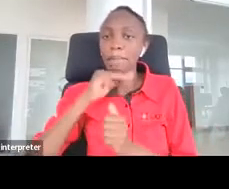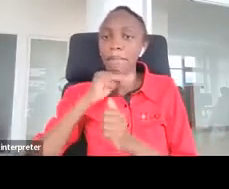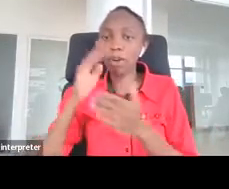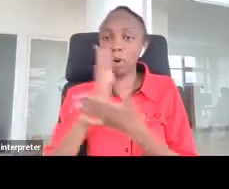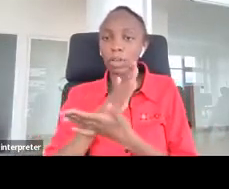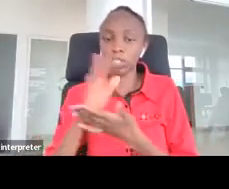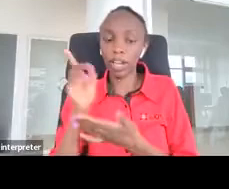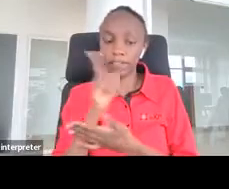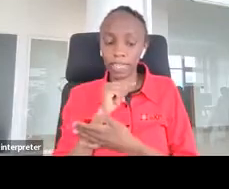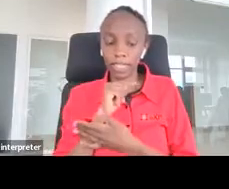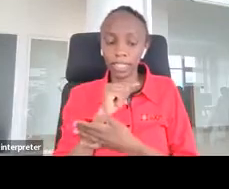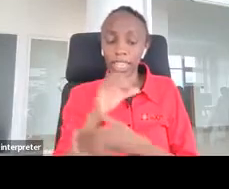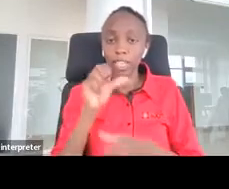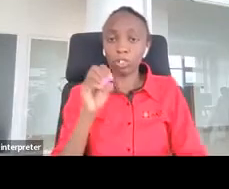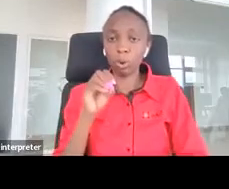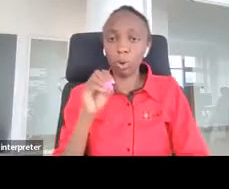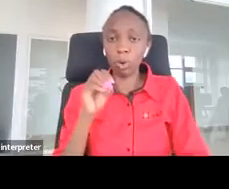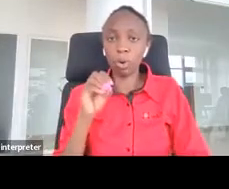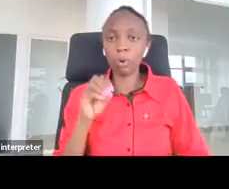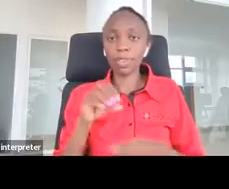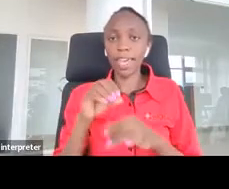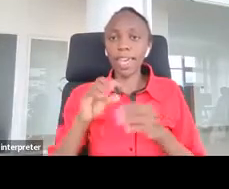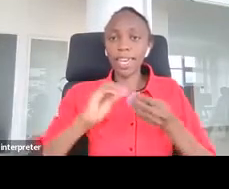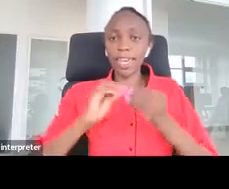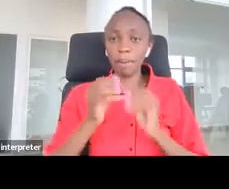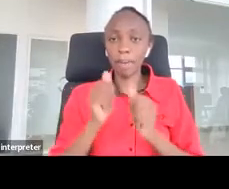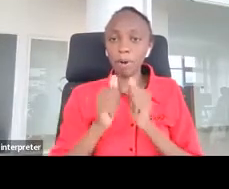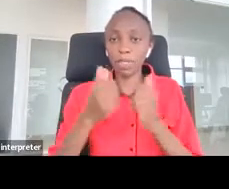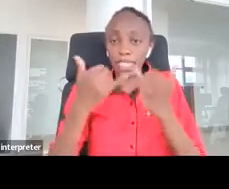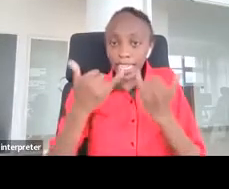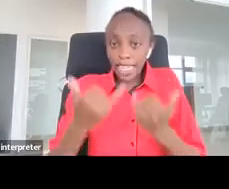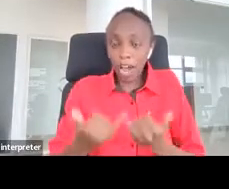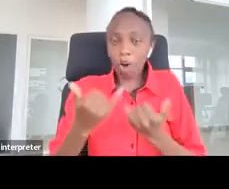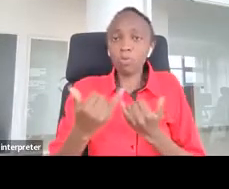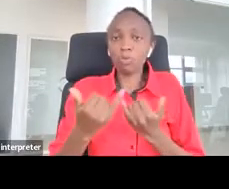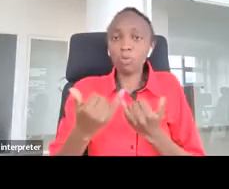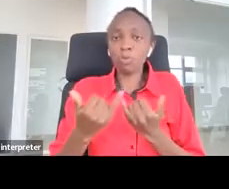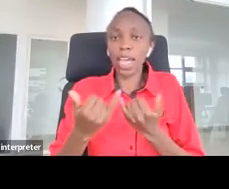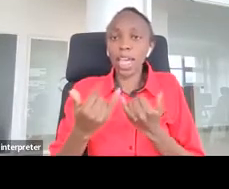this number that we've now reached of almost 60,000, this